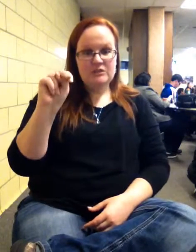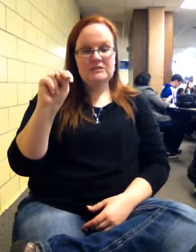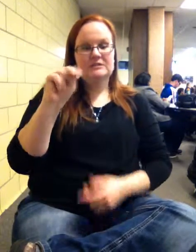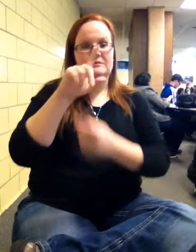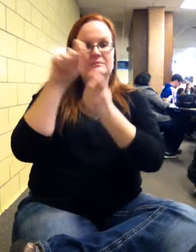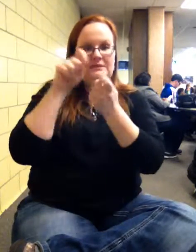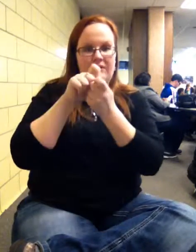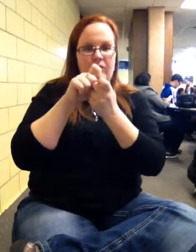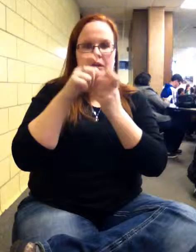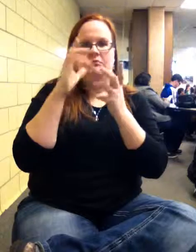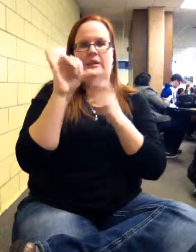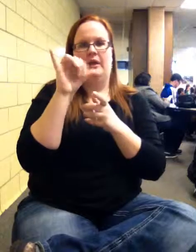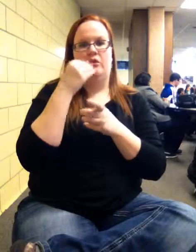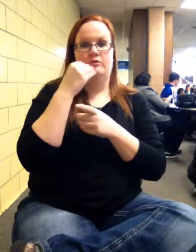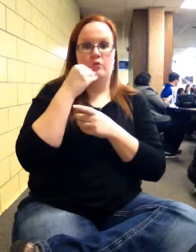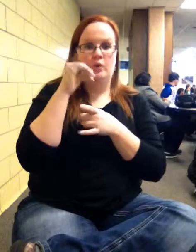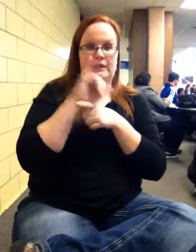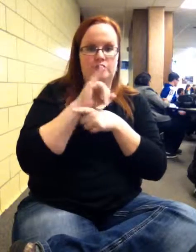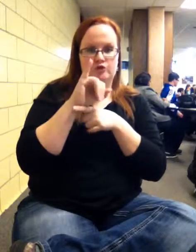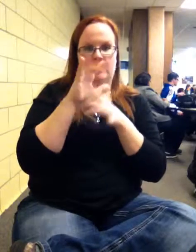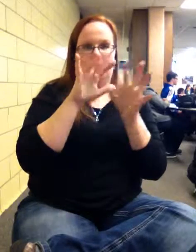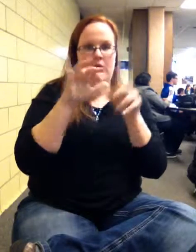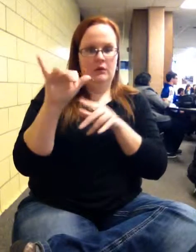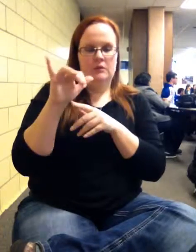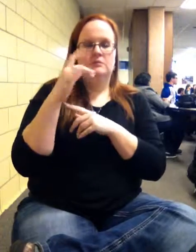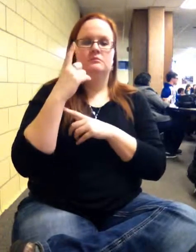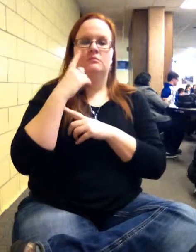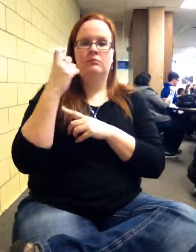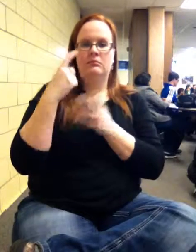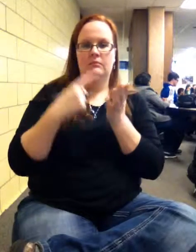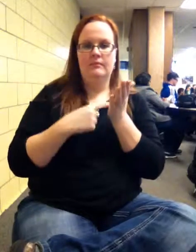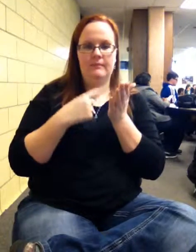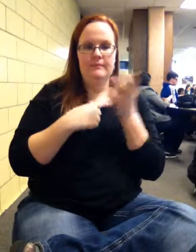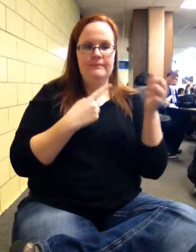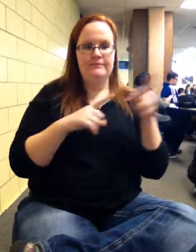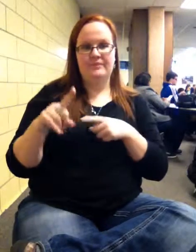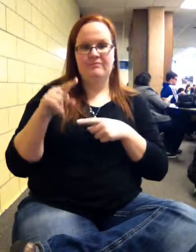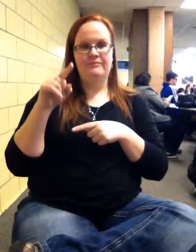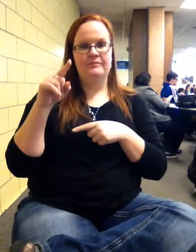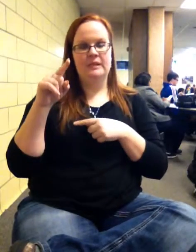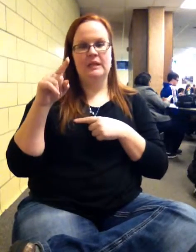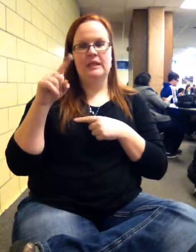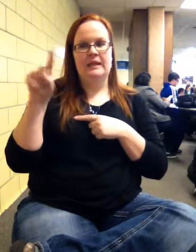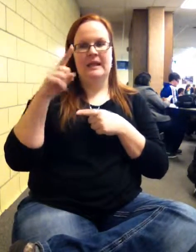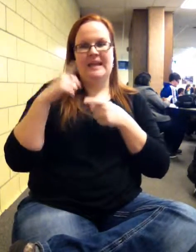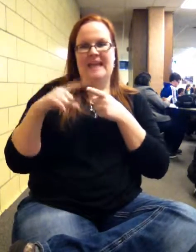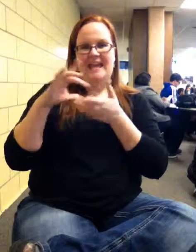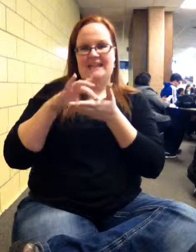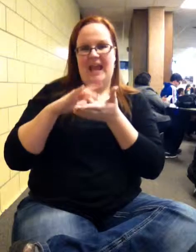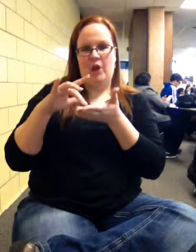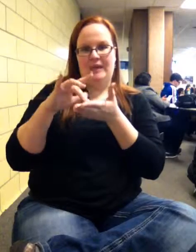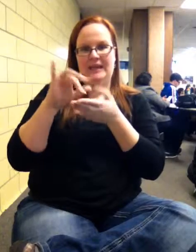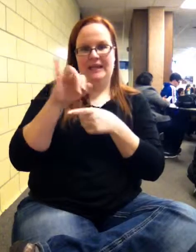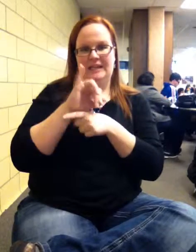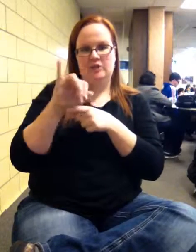it and pick the one that is going to fit it best. Because what happens is they can't calculate industry averages for every single